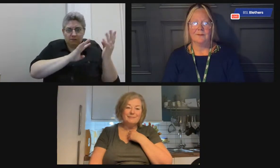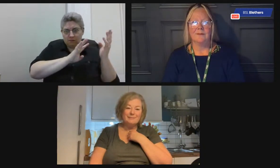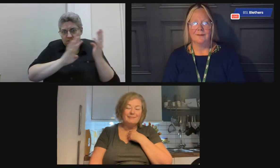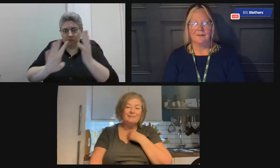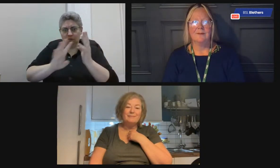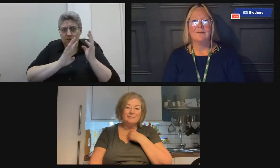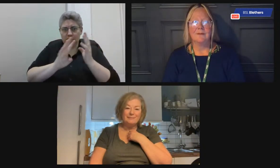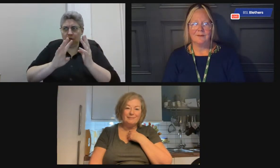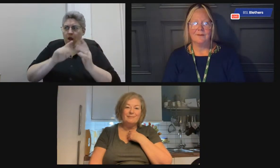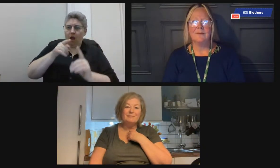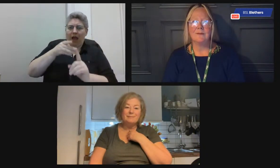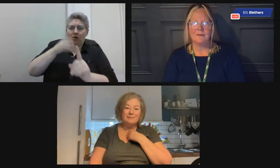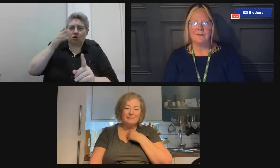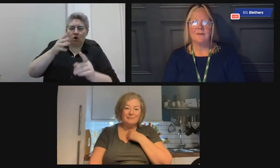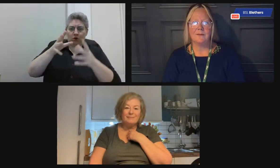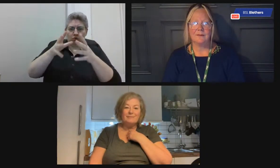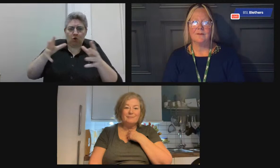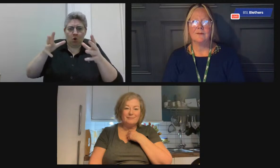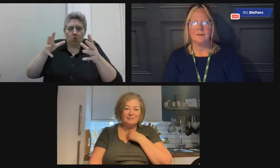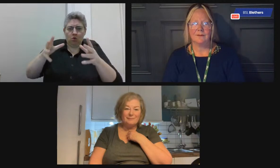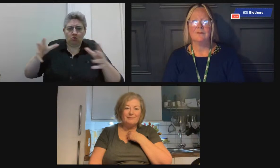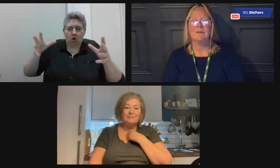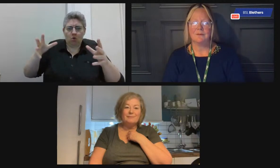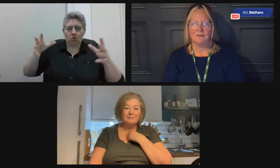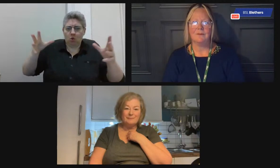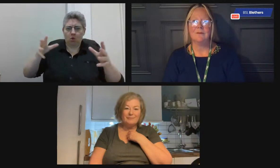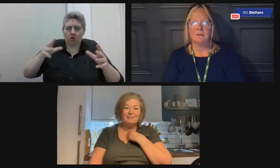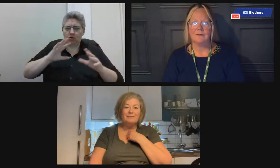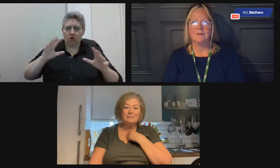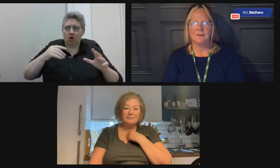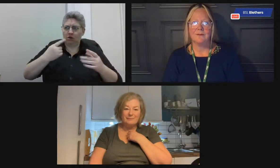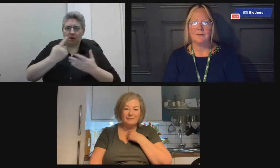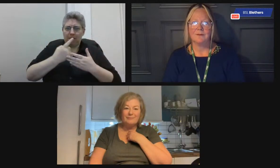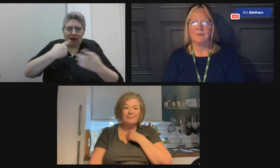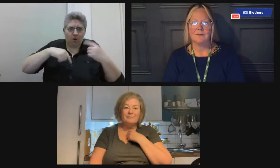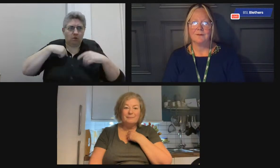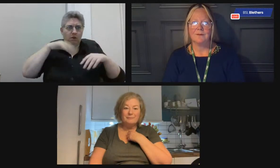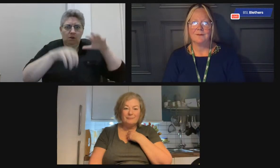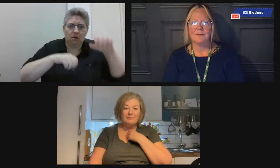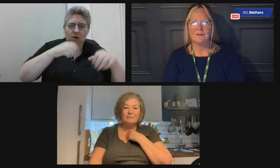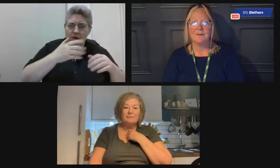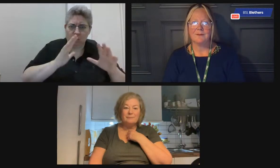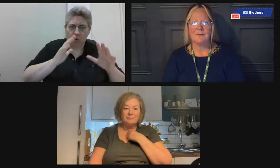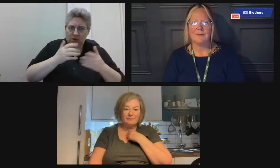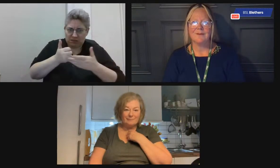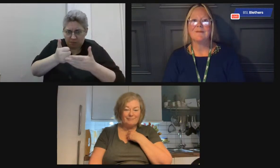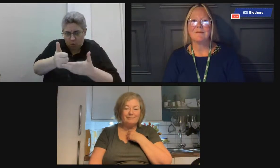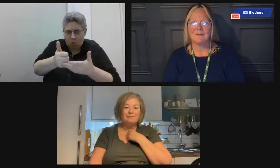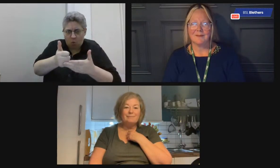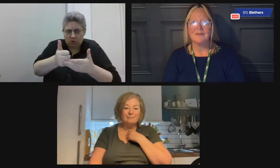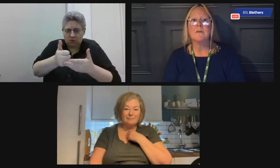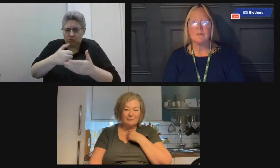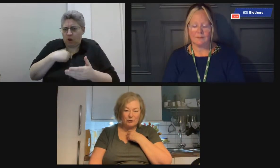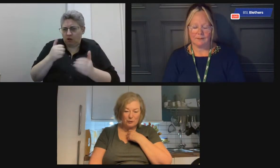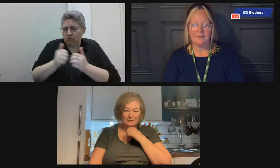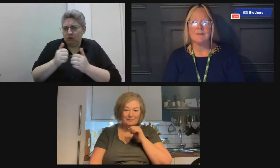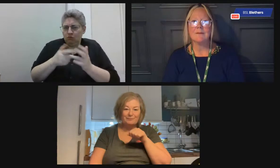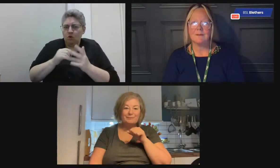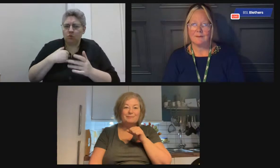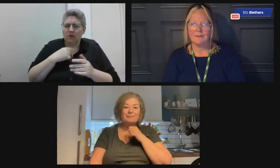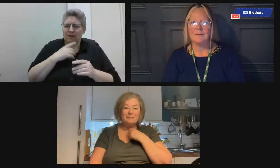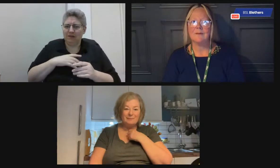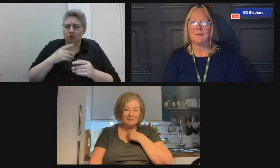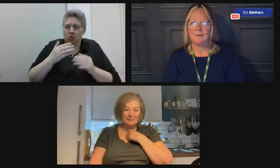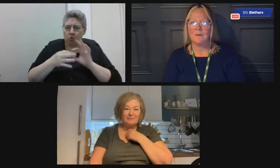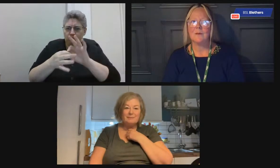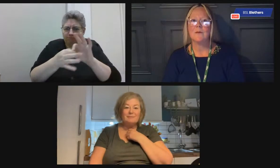deaf people, you know, up and down the country know about your service. And I'm sure your service is going to grow as a result of it. But